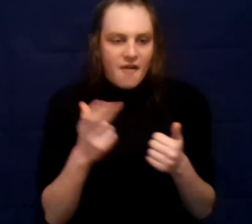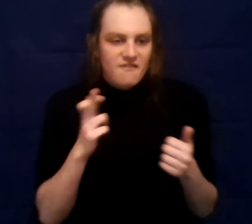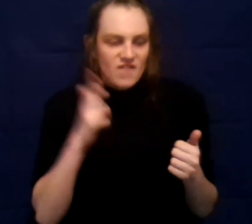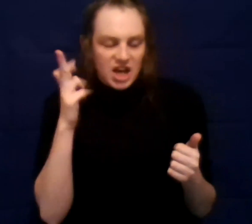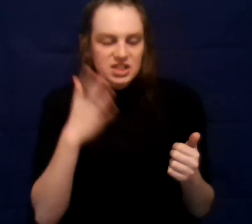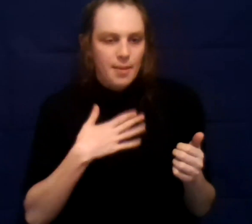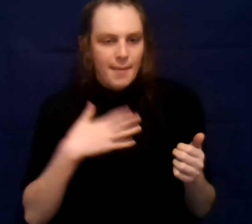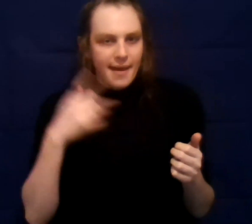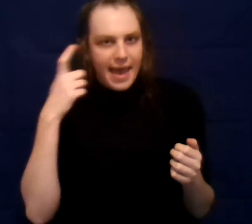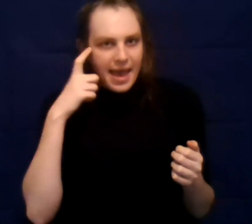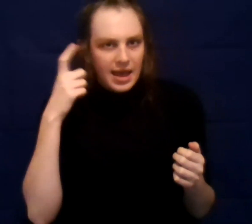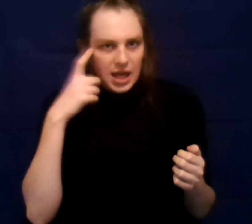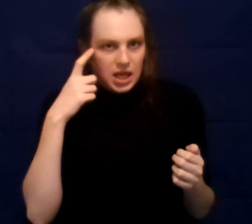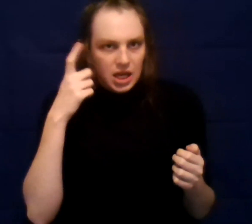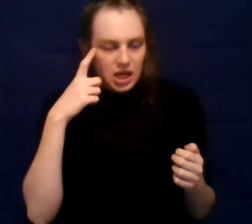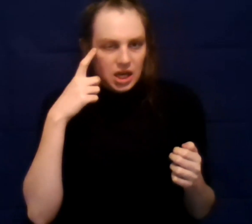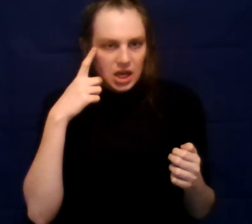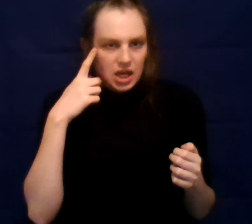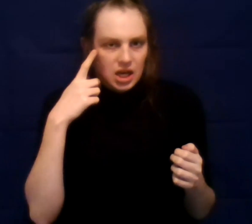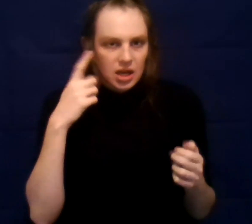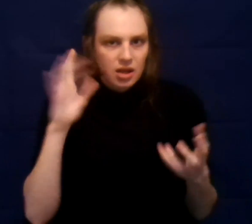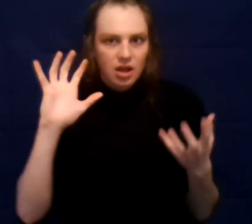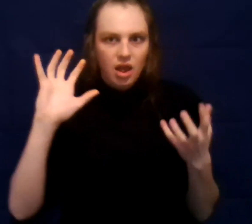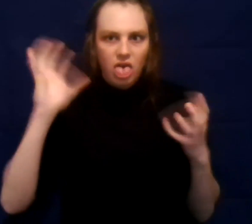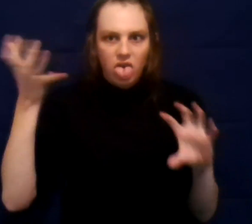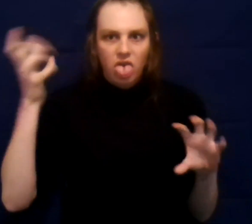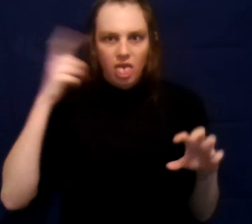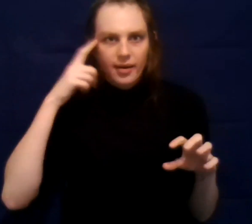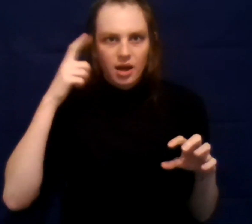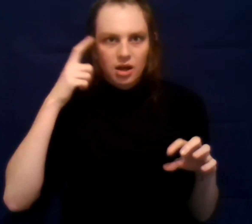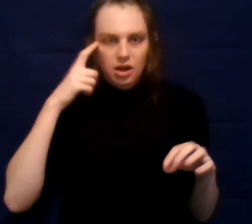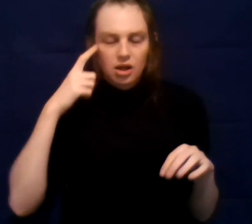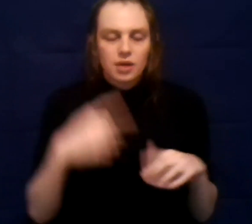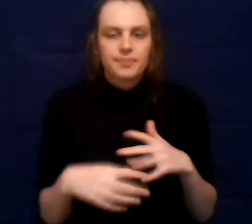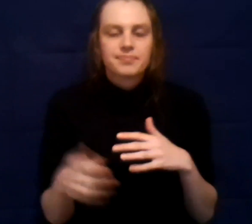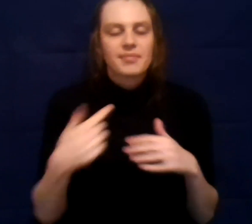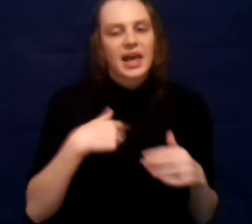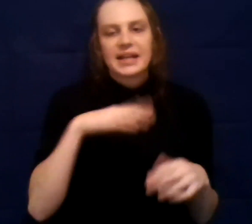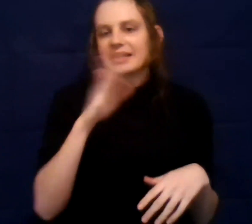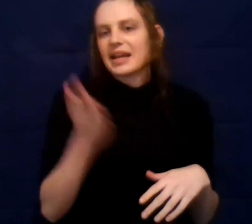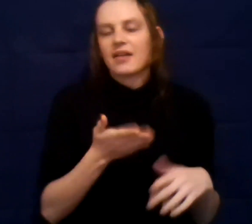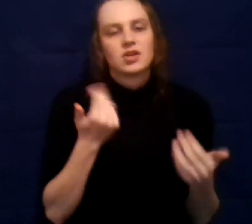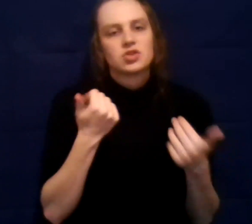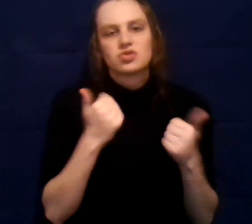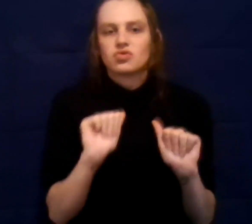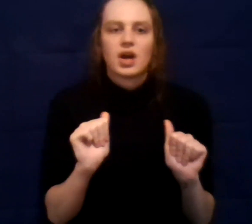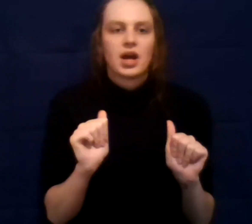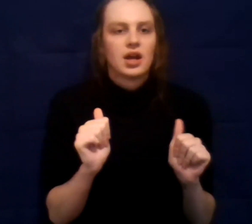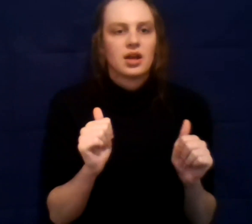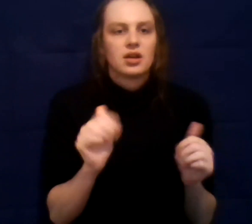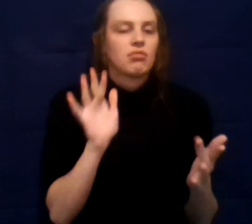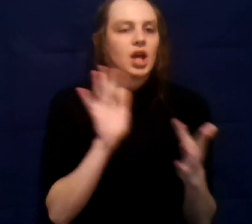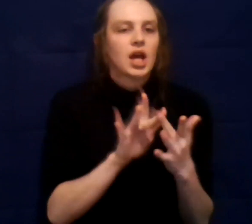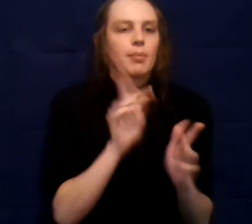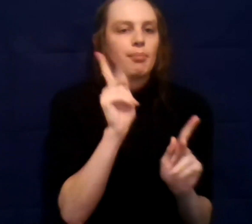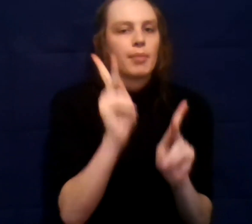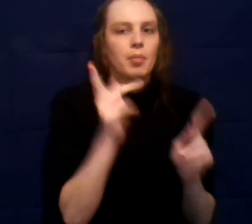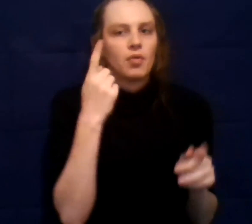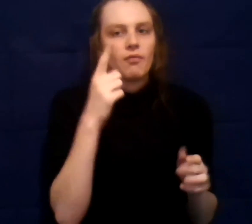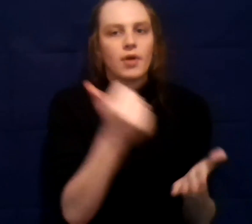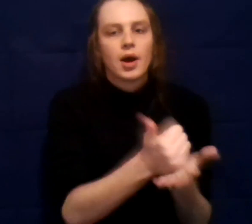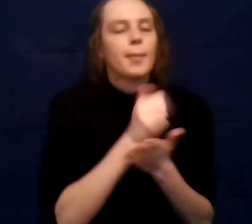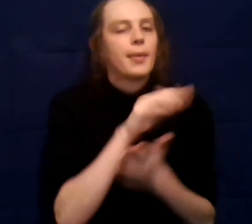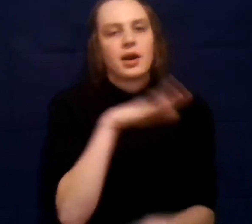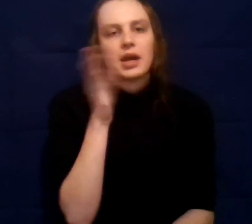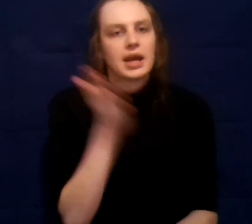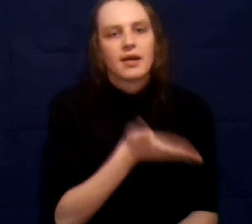is. Because that was the thing, like I never reached out for help ever. I didn't think I needed it. I was always like a one